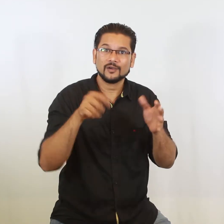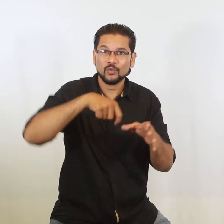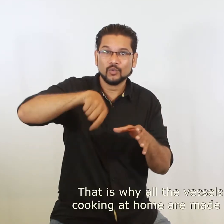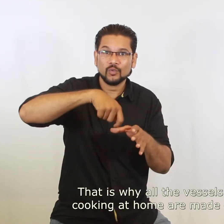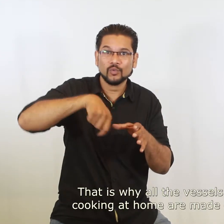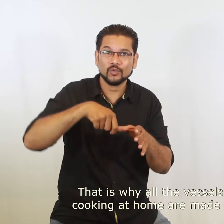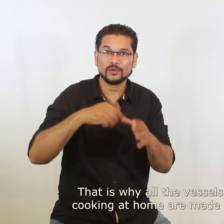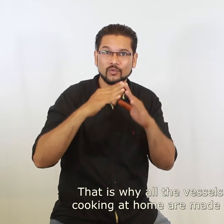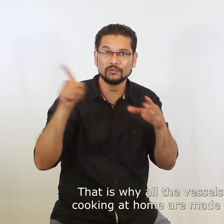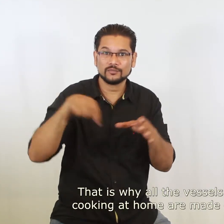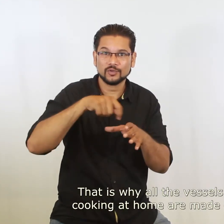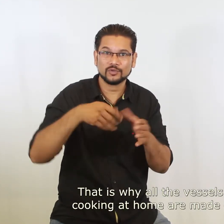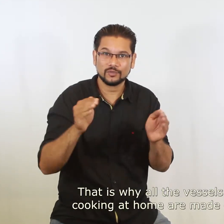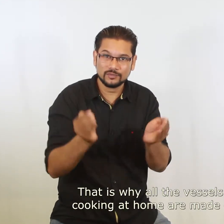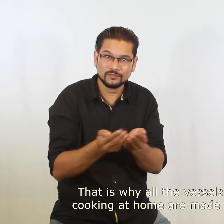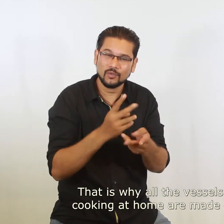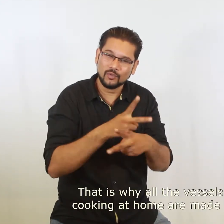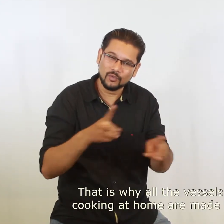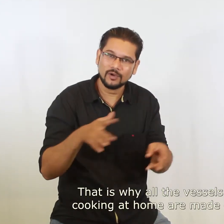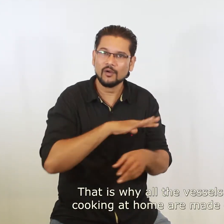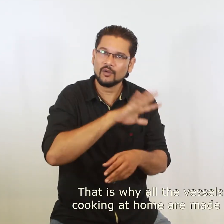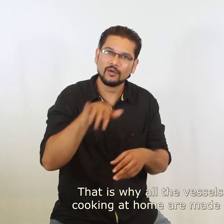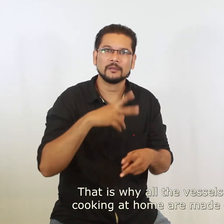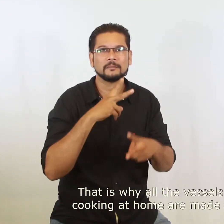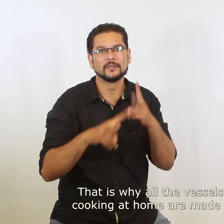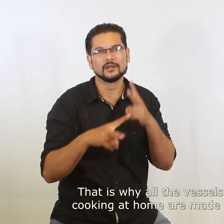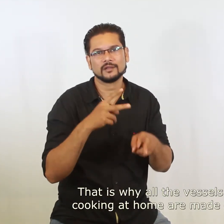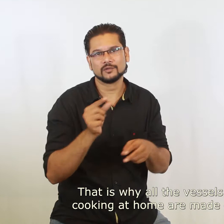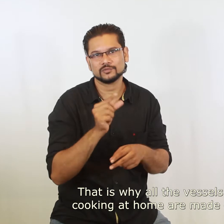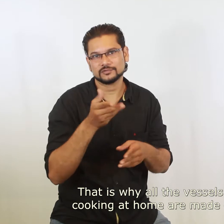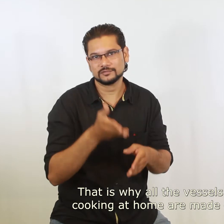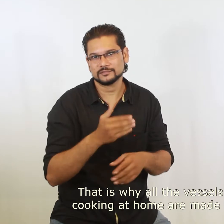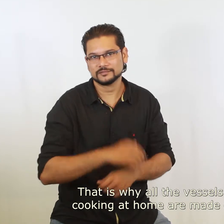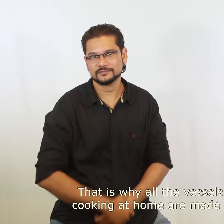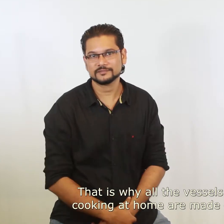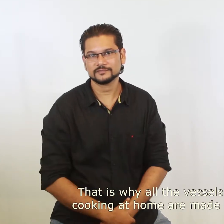That is why all the vessels used for cooking at home are made of metals.